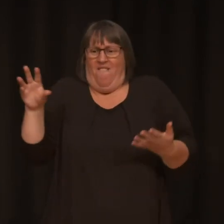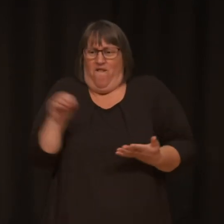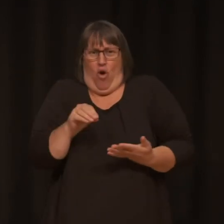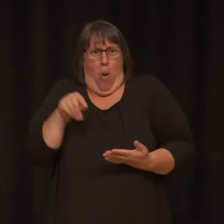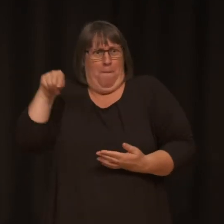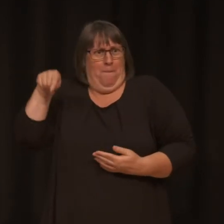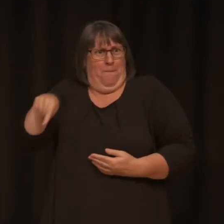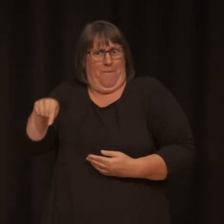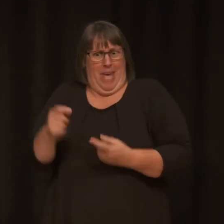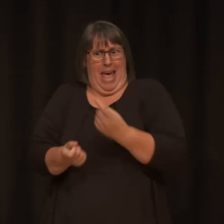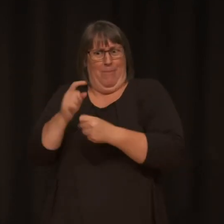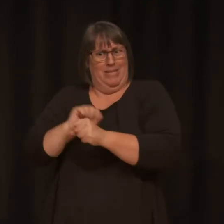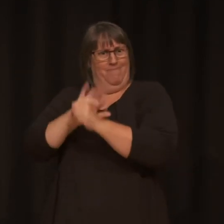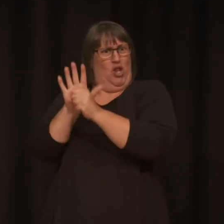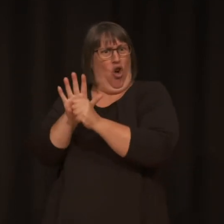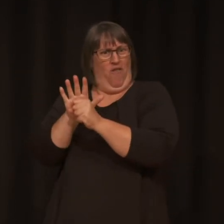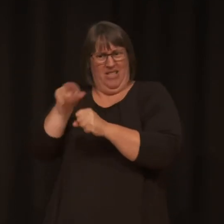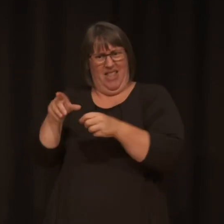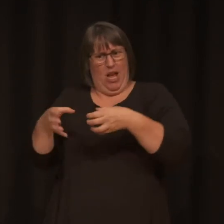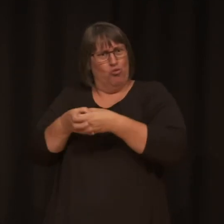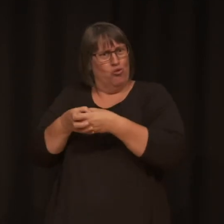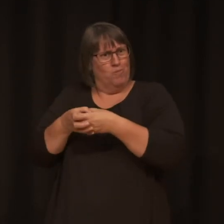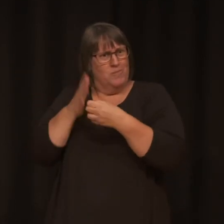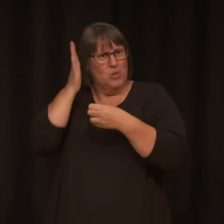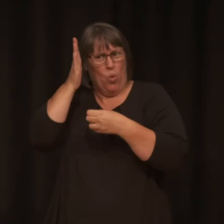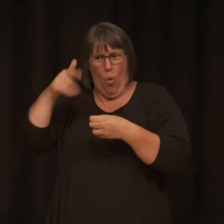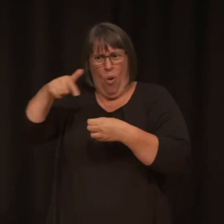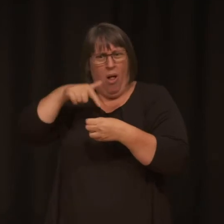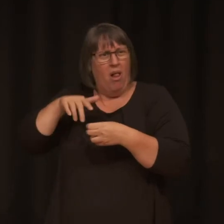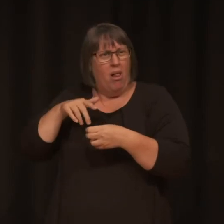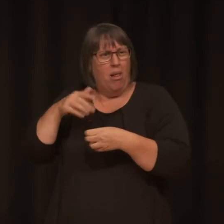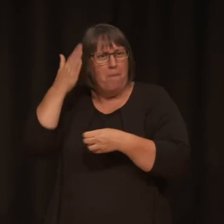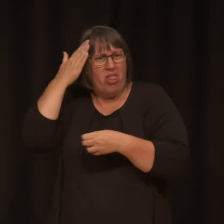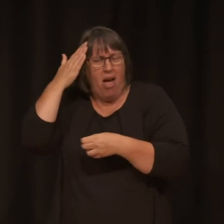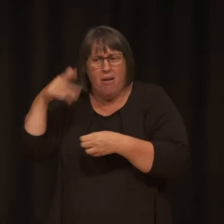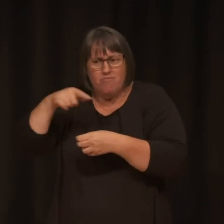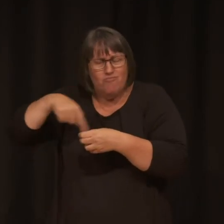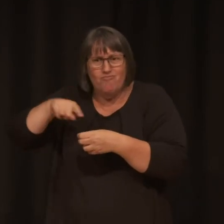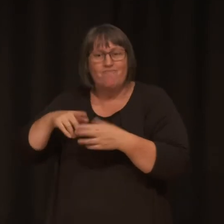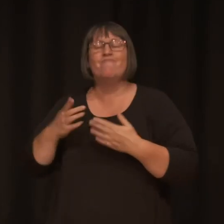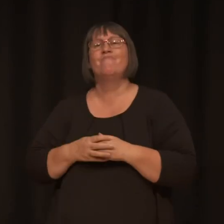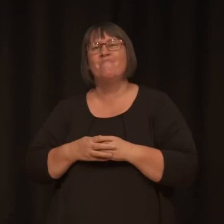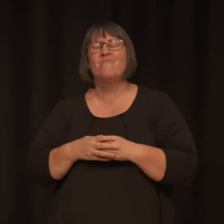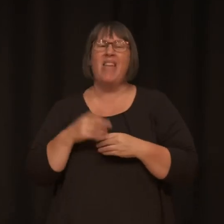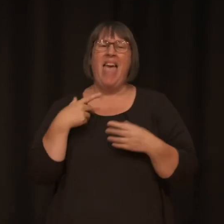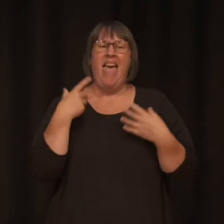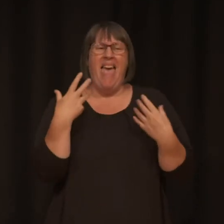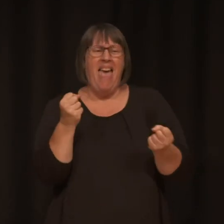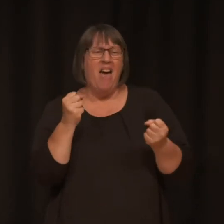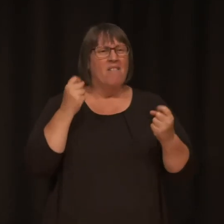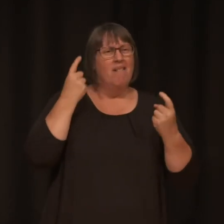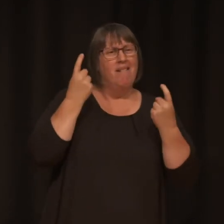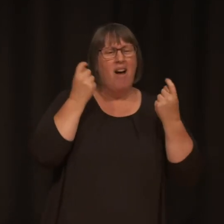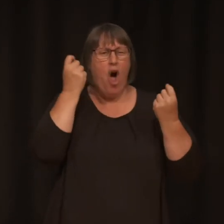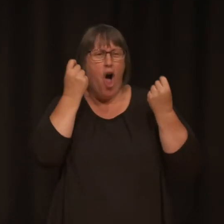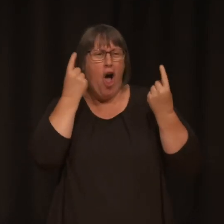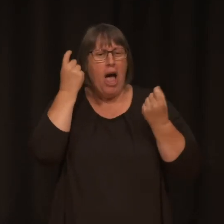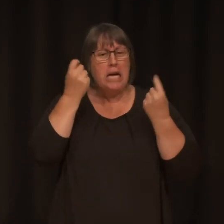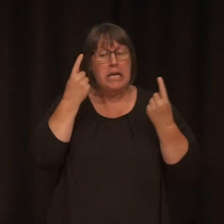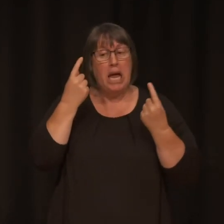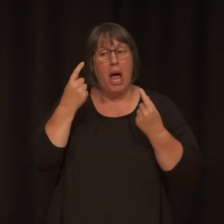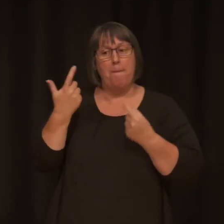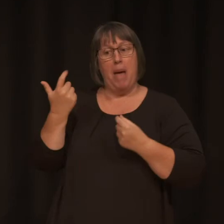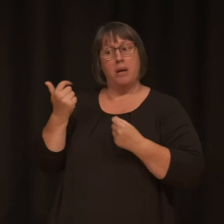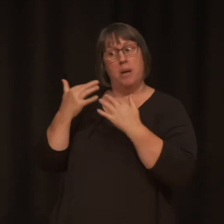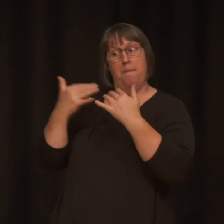No, you'll recall that we've had a couple of hypotheses, a couple of theories that public health officials continue